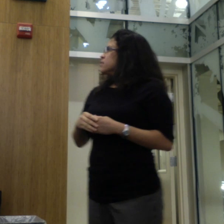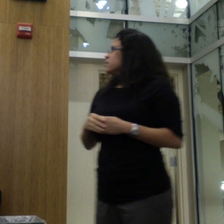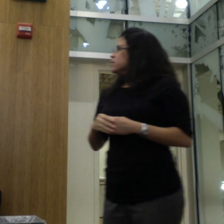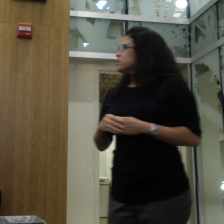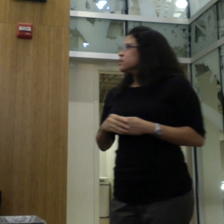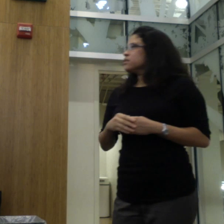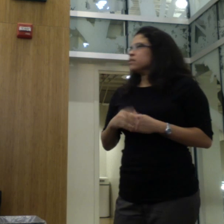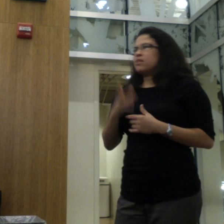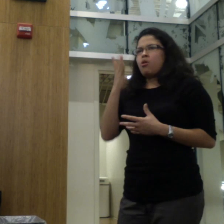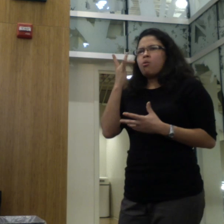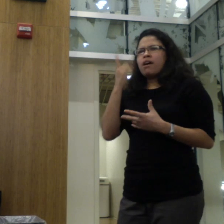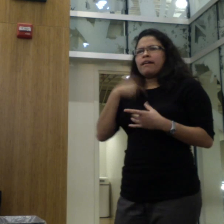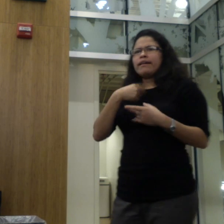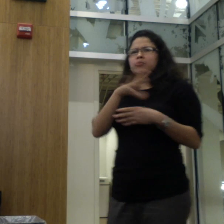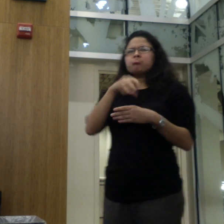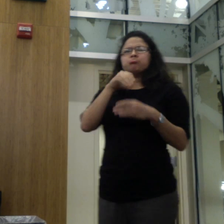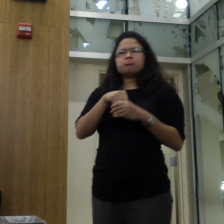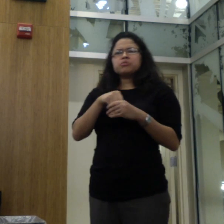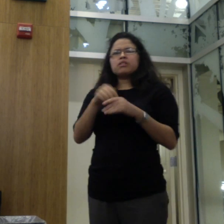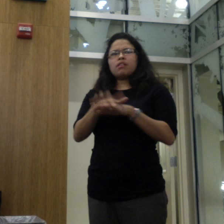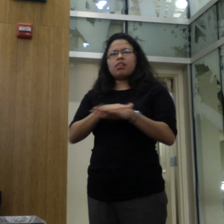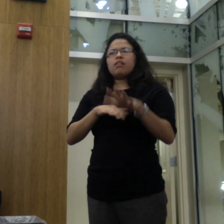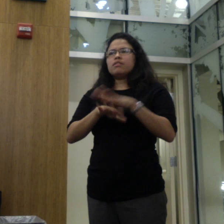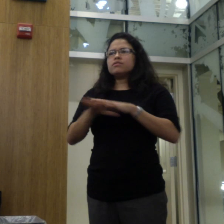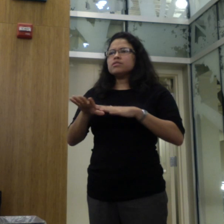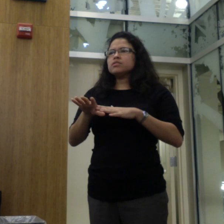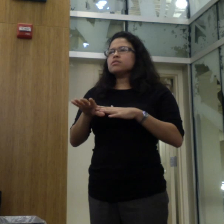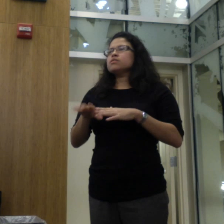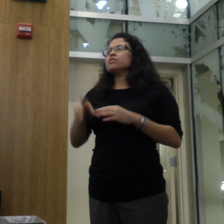why did I include the gloves?